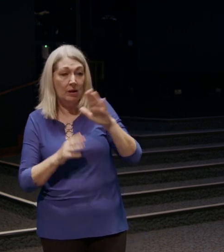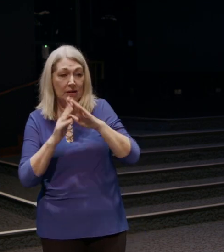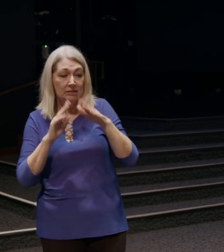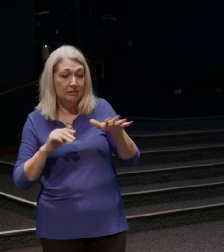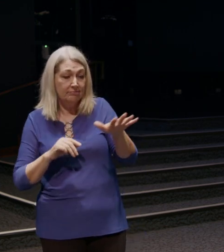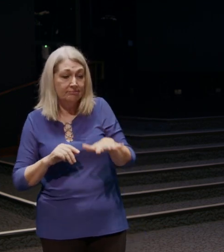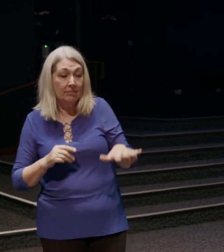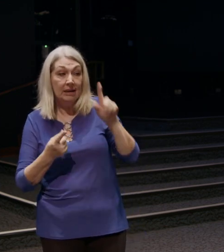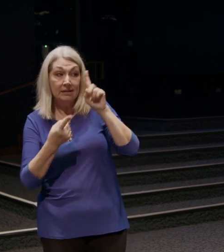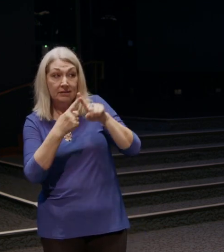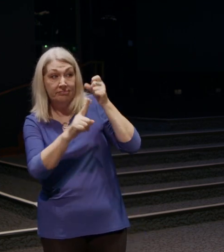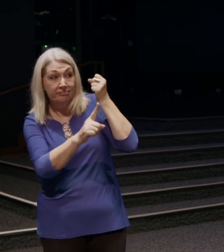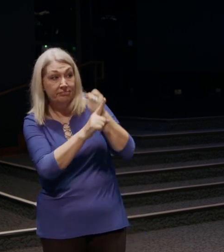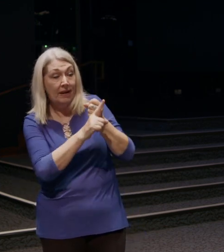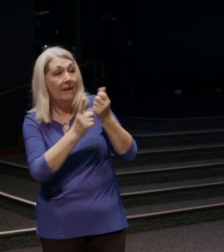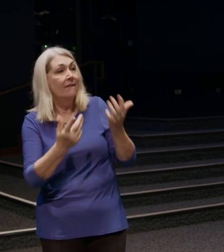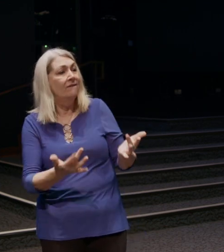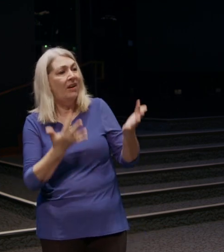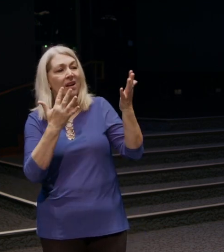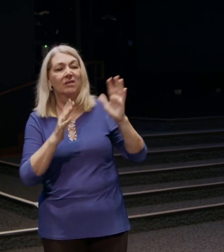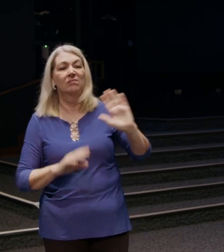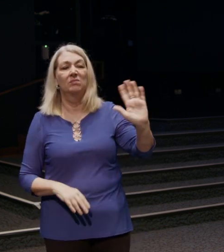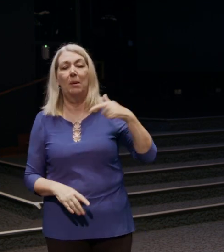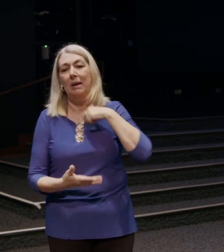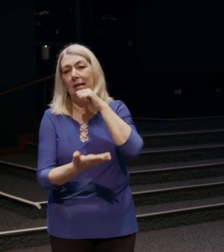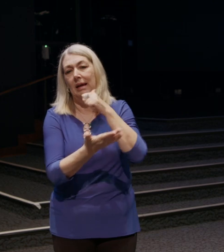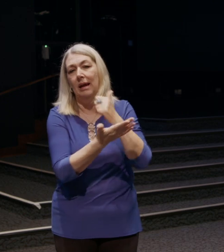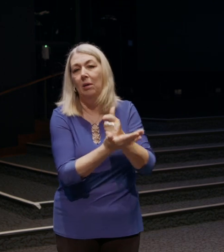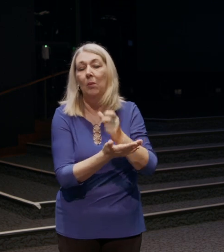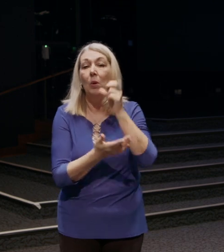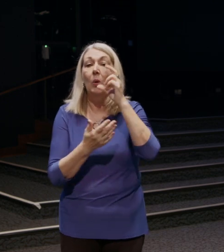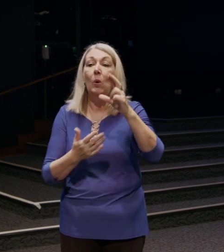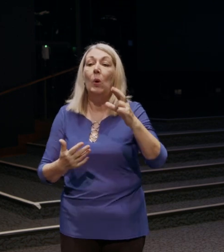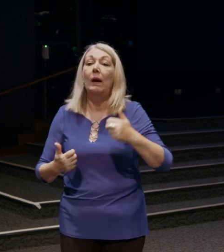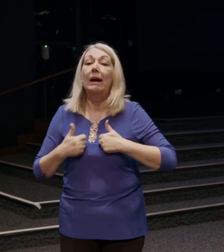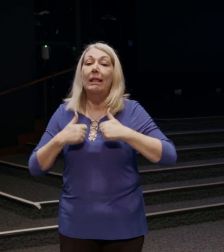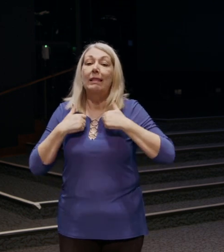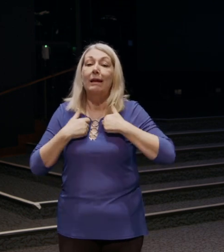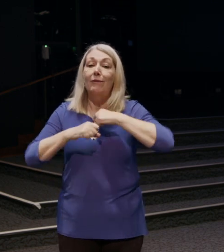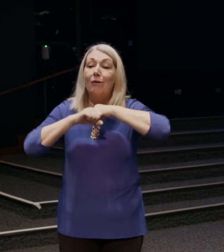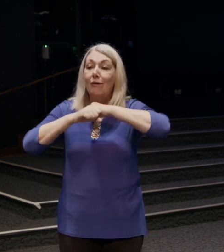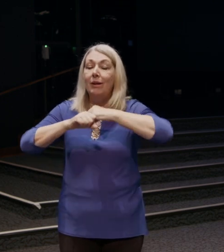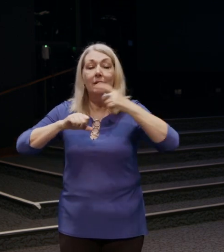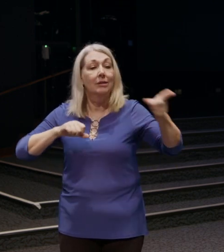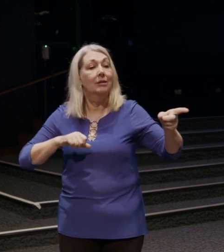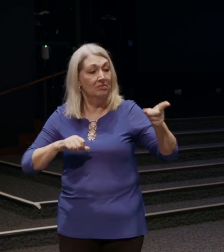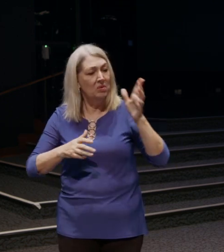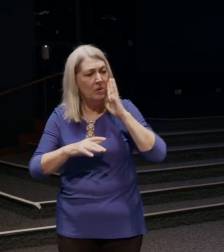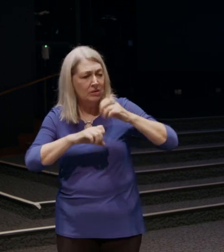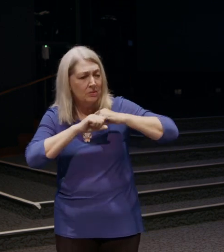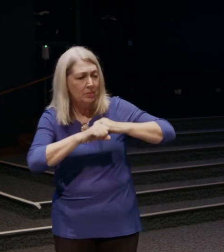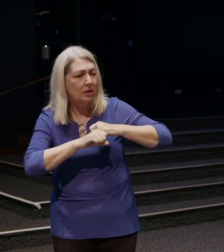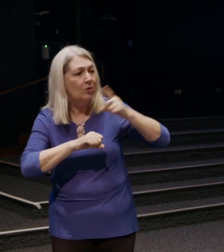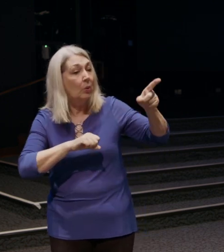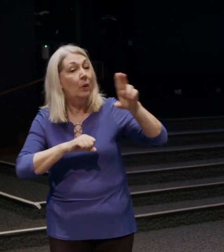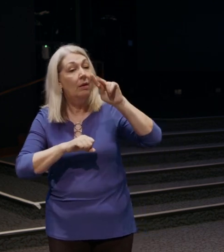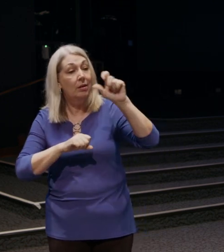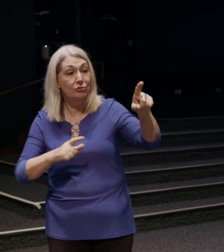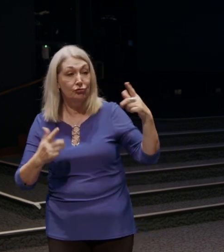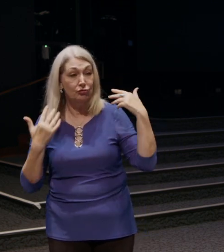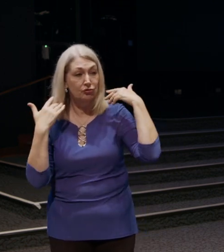a fire? What if the lifeguard said, I'm here to watch over you unless you start to drown? Or what